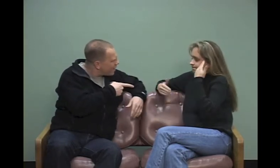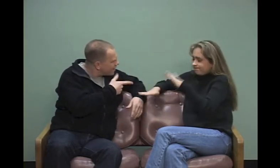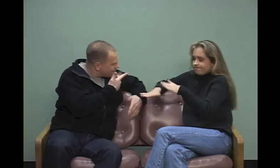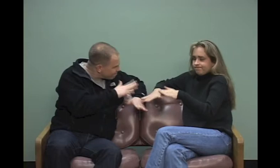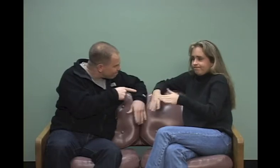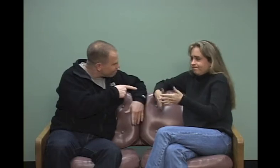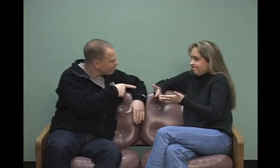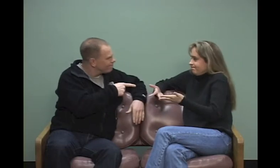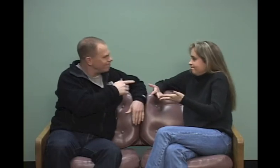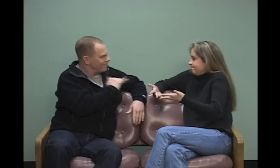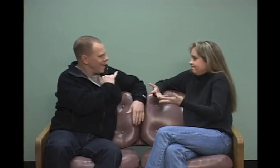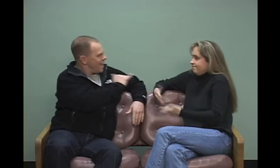I have no idea.